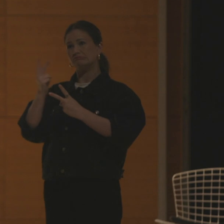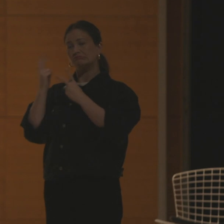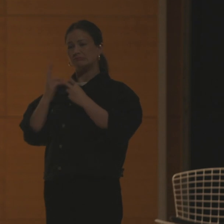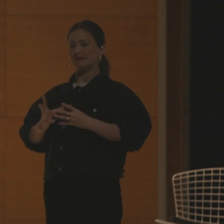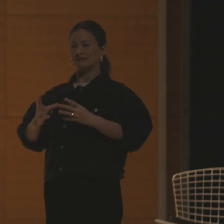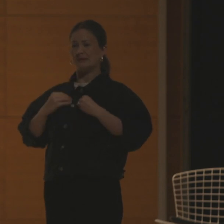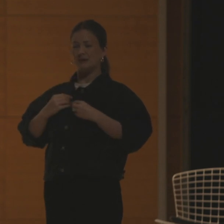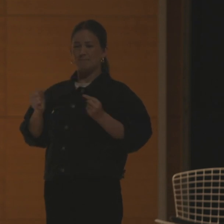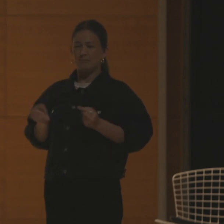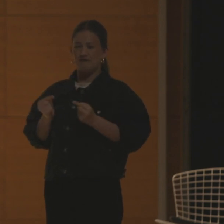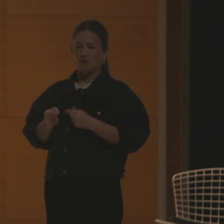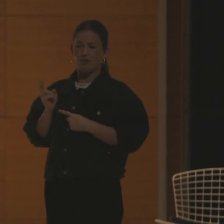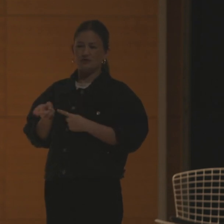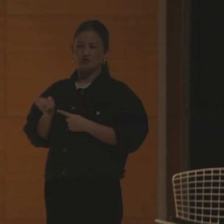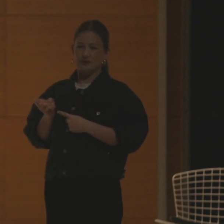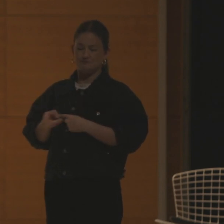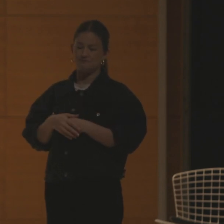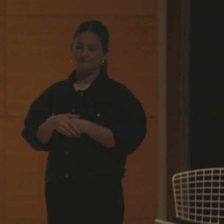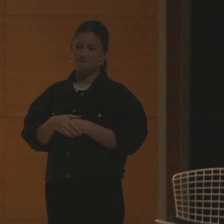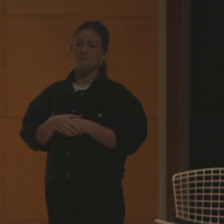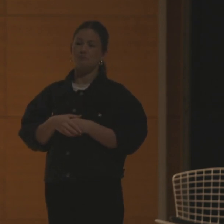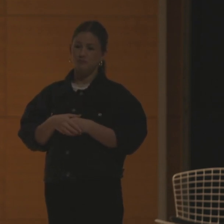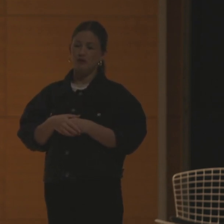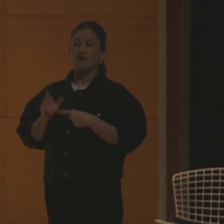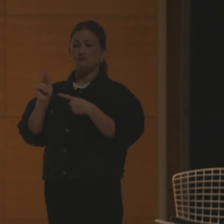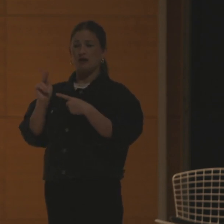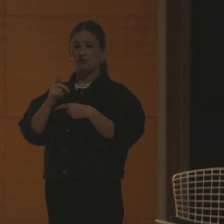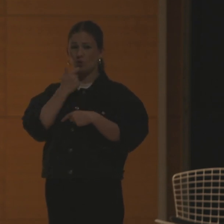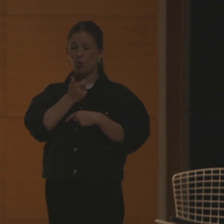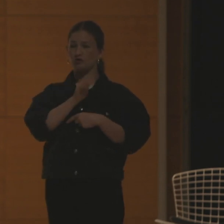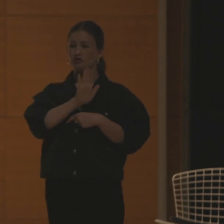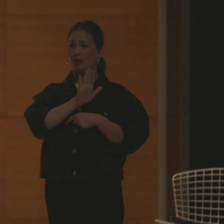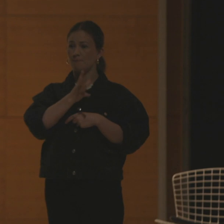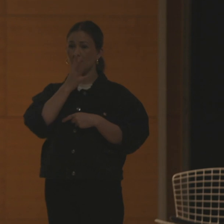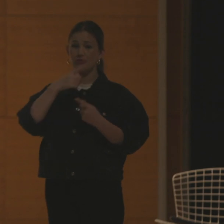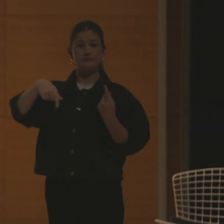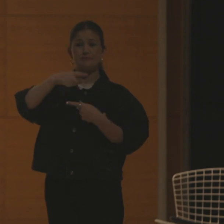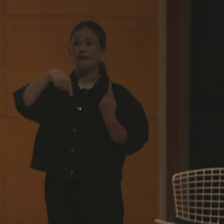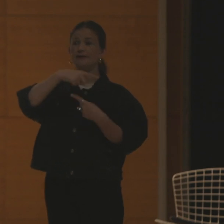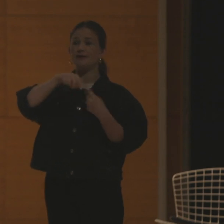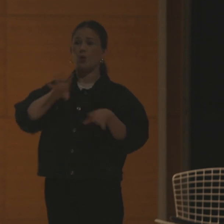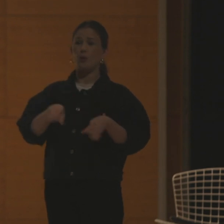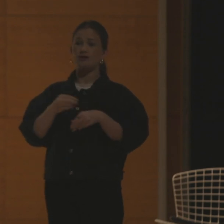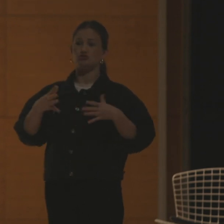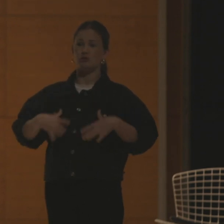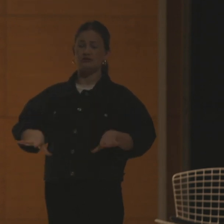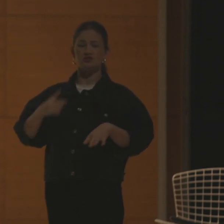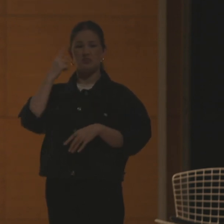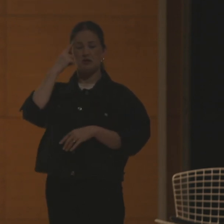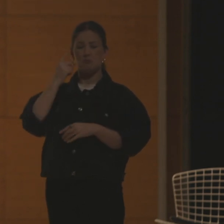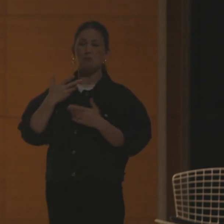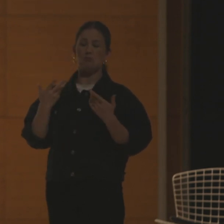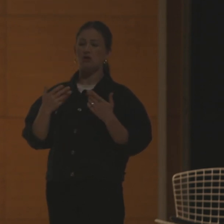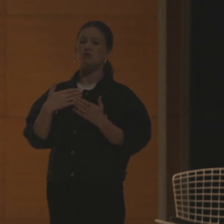painful past that belongs to them alone. As Kathleen watches her mother spin in her wedding dress, she observes, "No matter how alike we might have looked or how